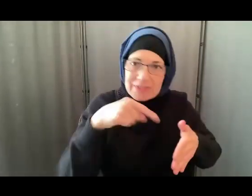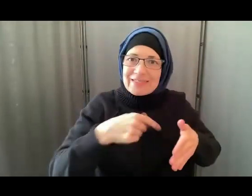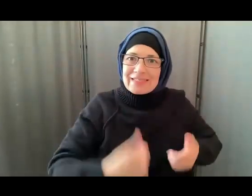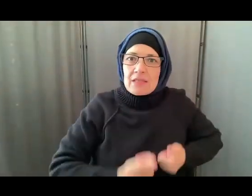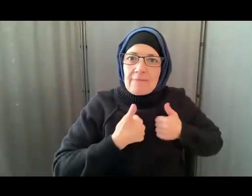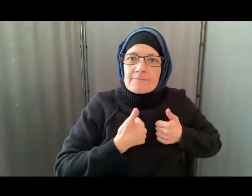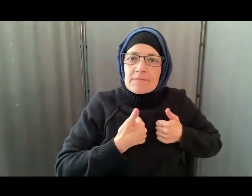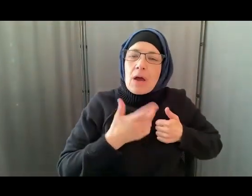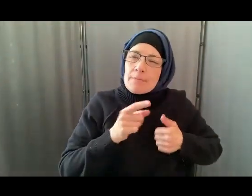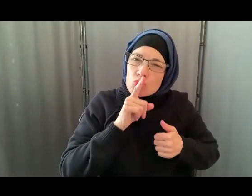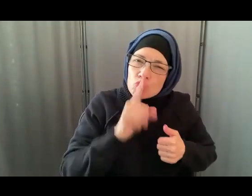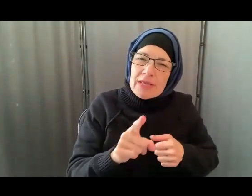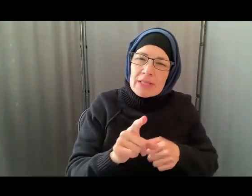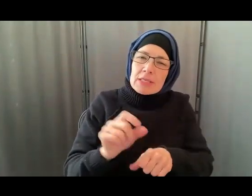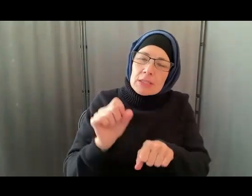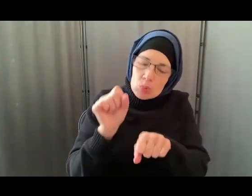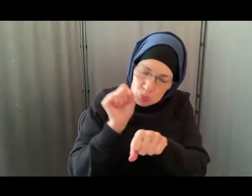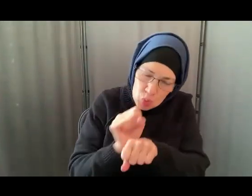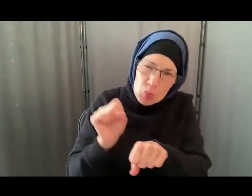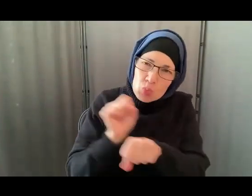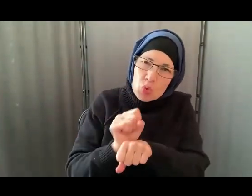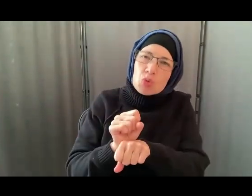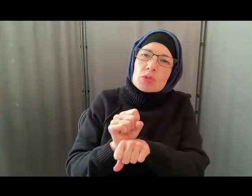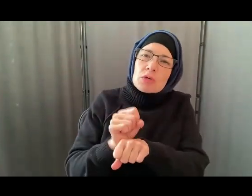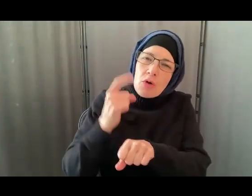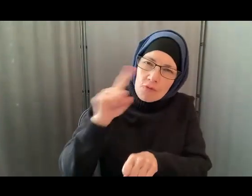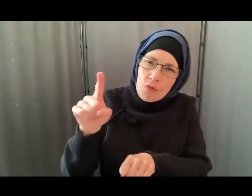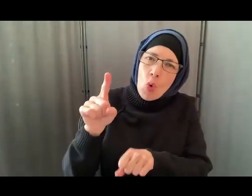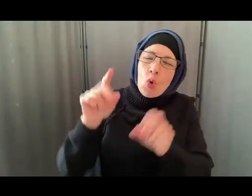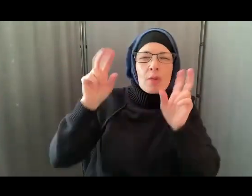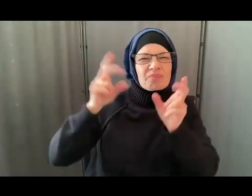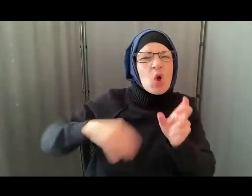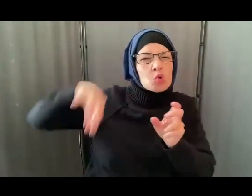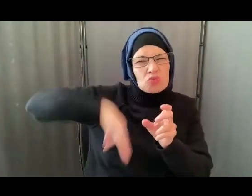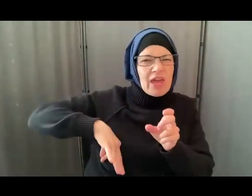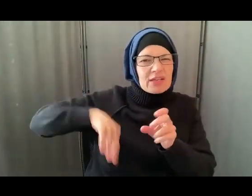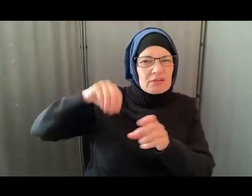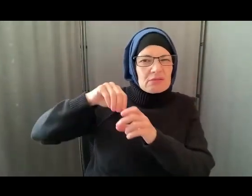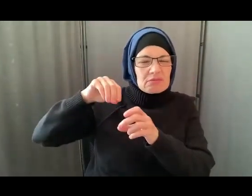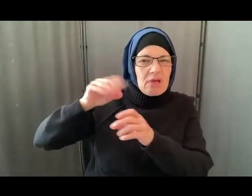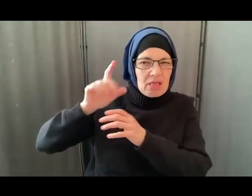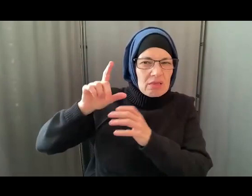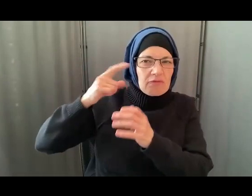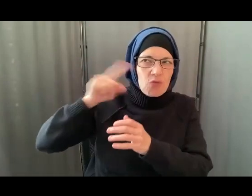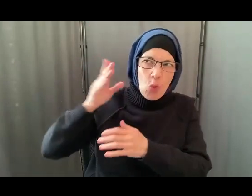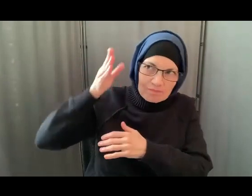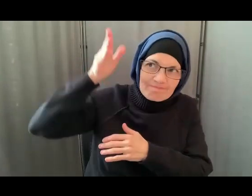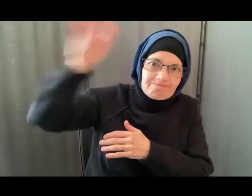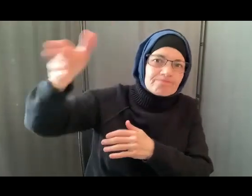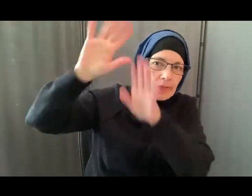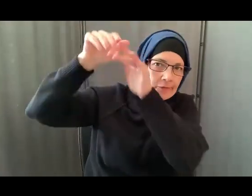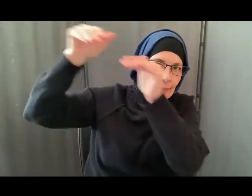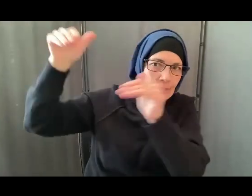really working for the credit of the hereafter. And the less you put in that credit for